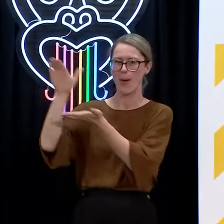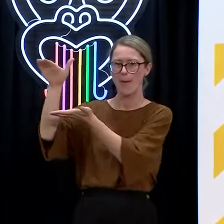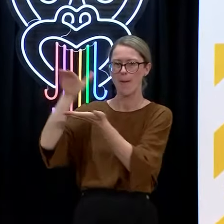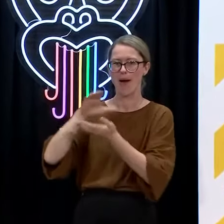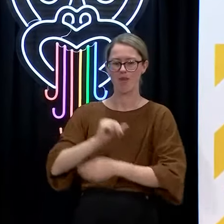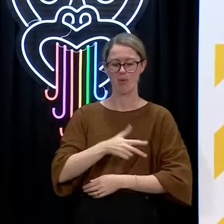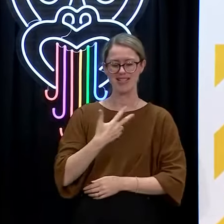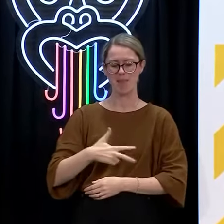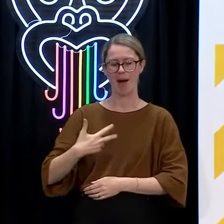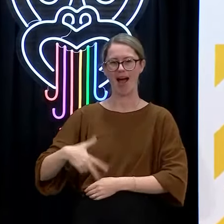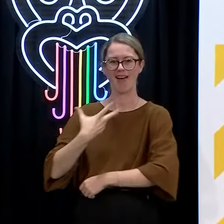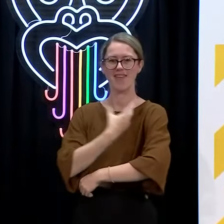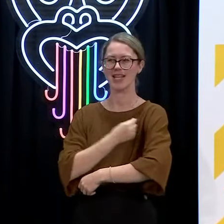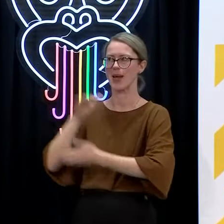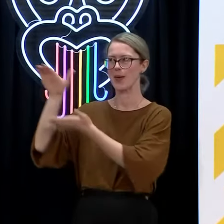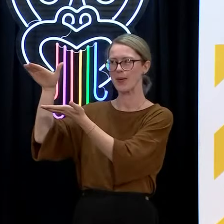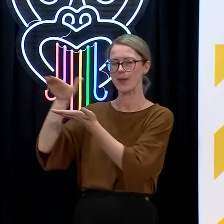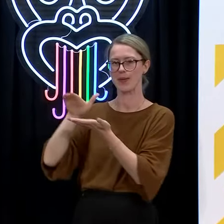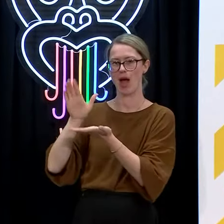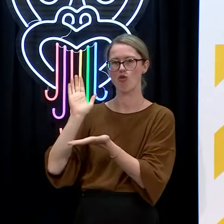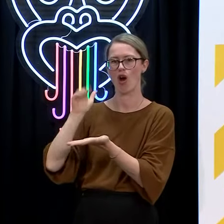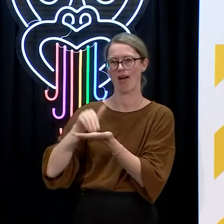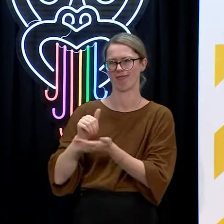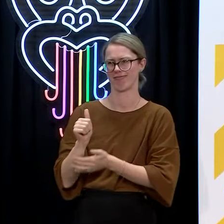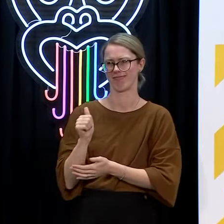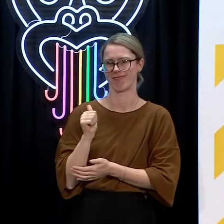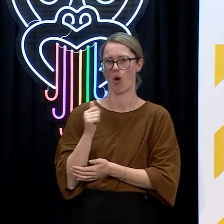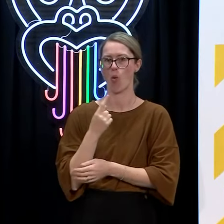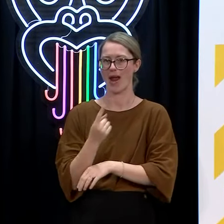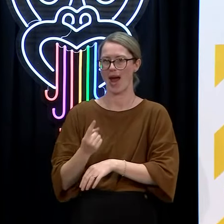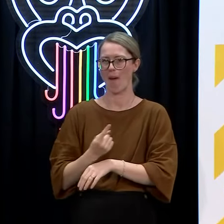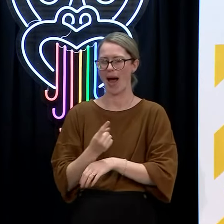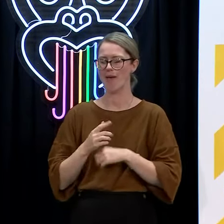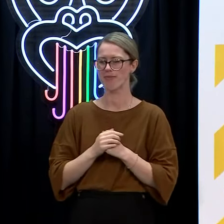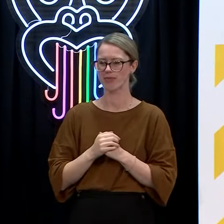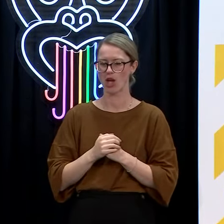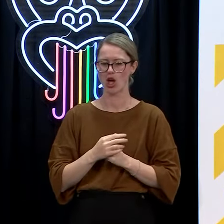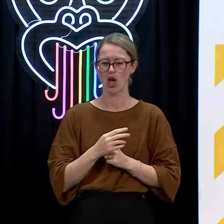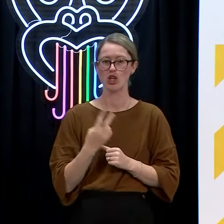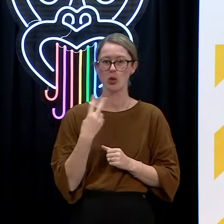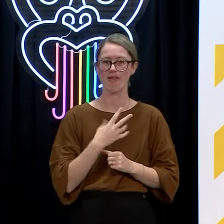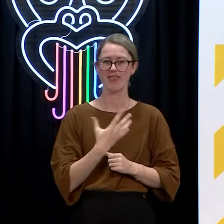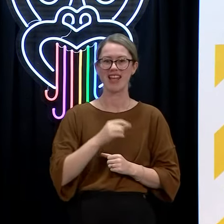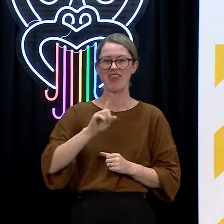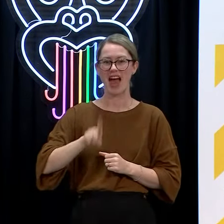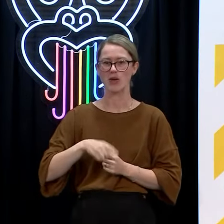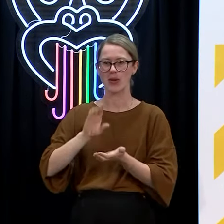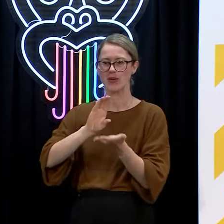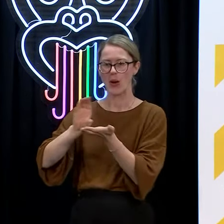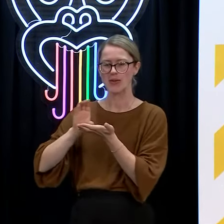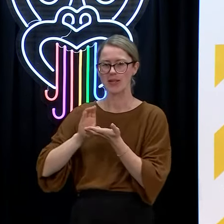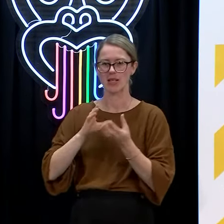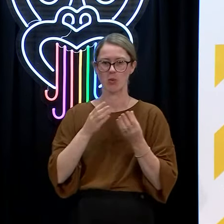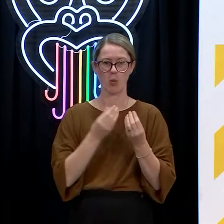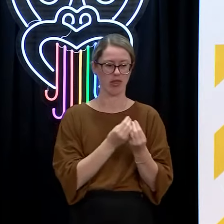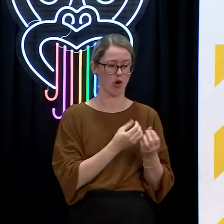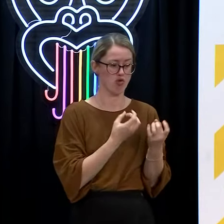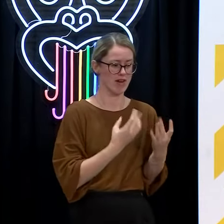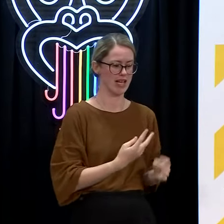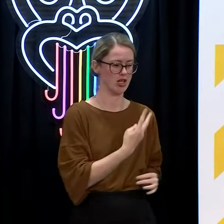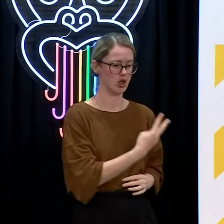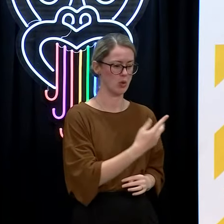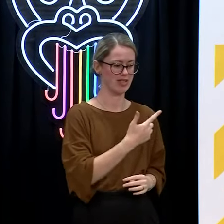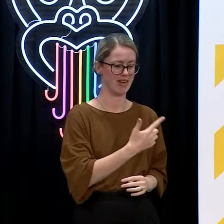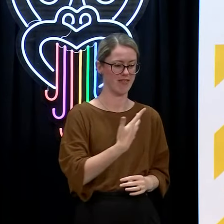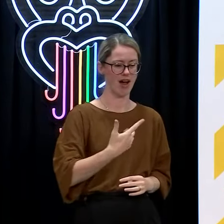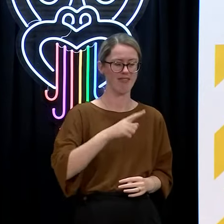from Denmark touched down a little over an hour ago. These 250,000 doses, along with the 275,000 doses